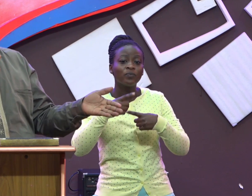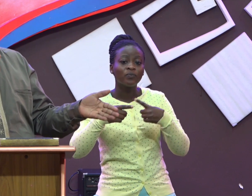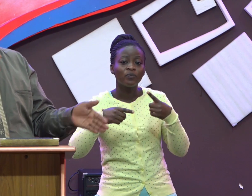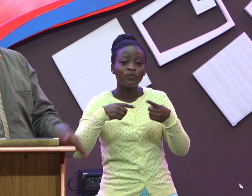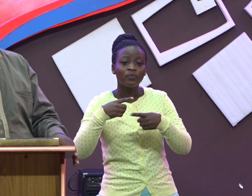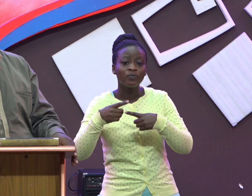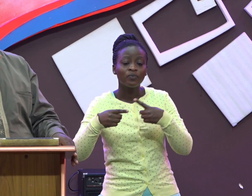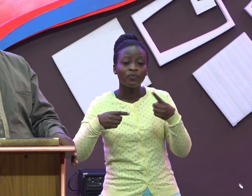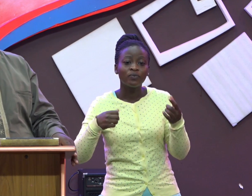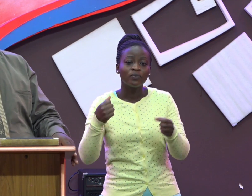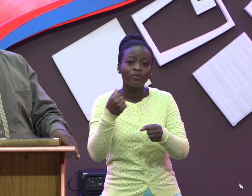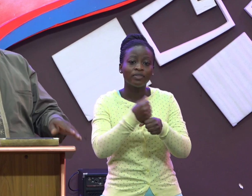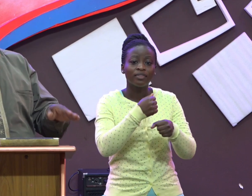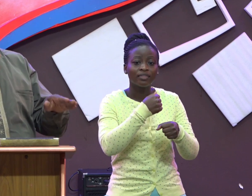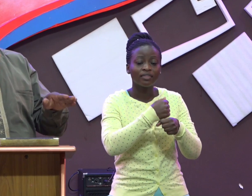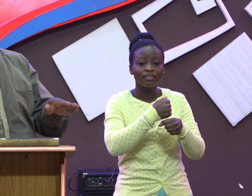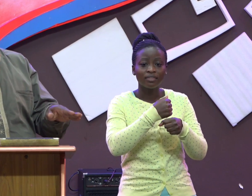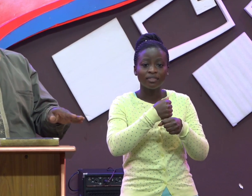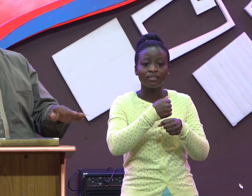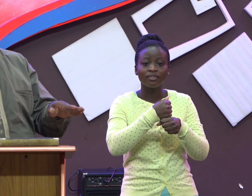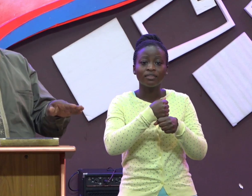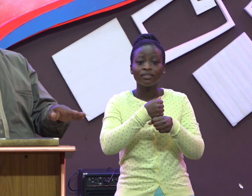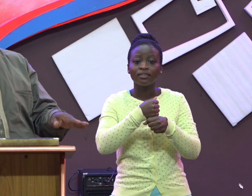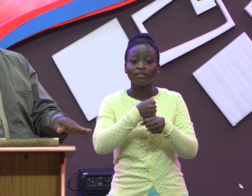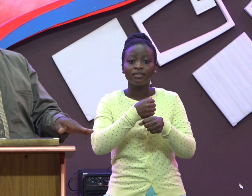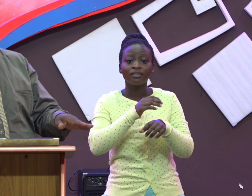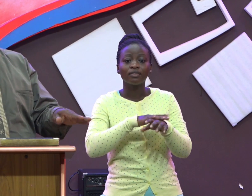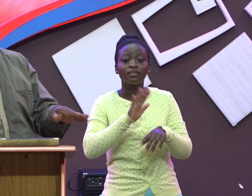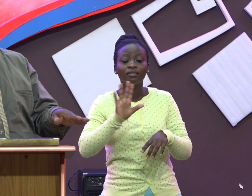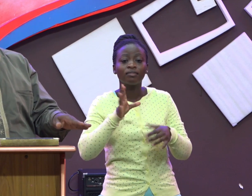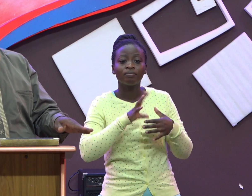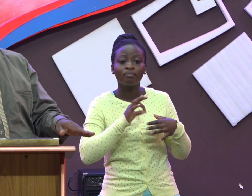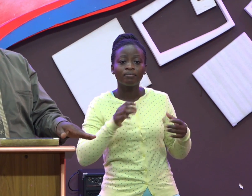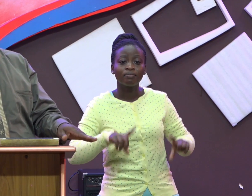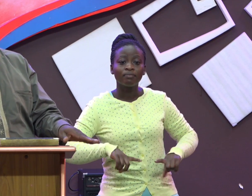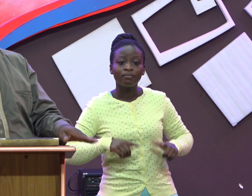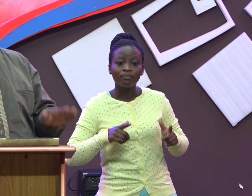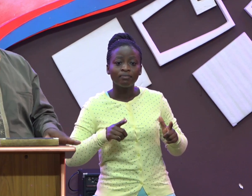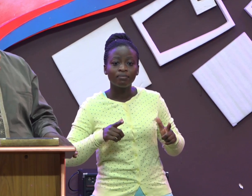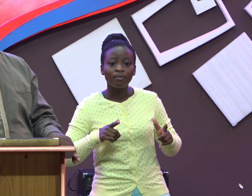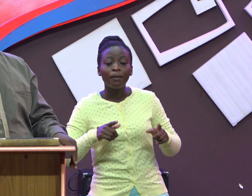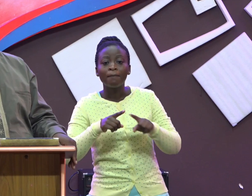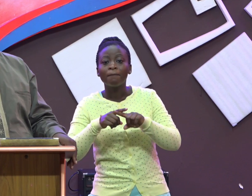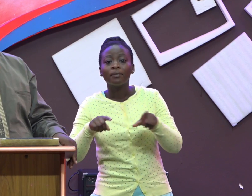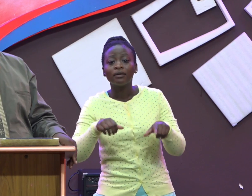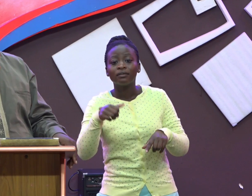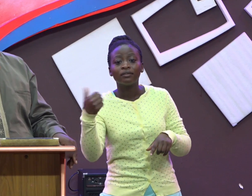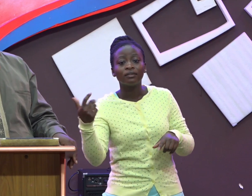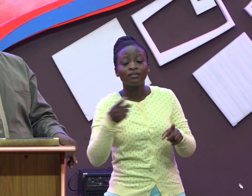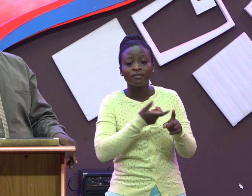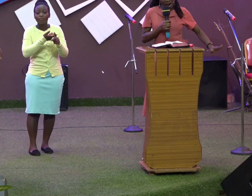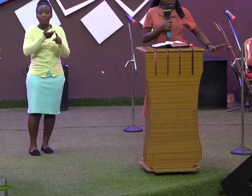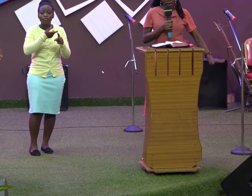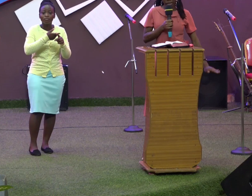way you dedicate yourself to God. And every day your inner man begins to